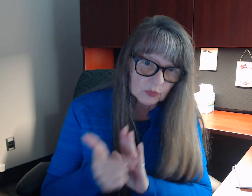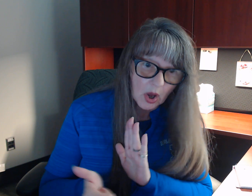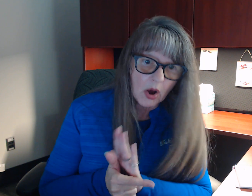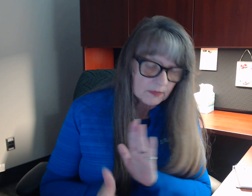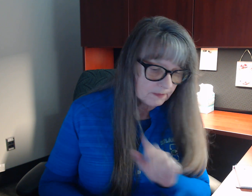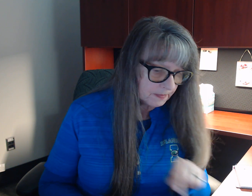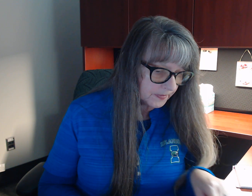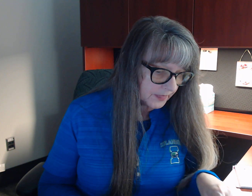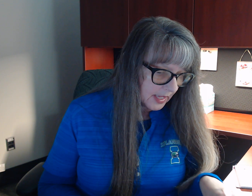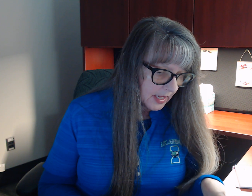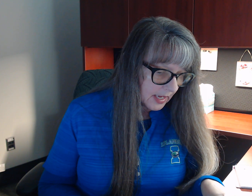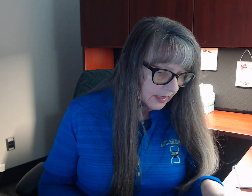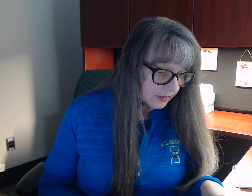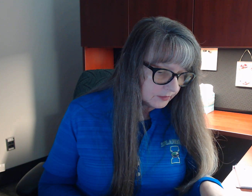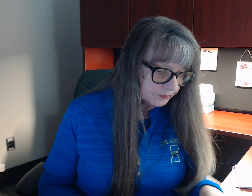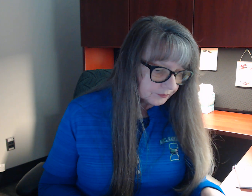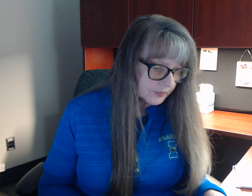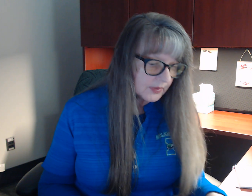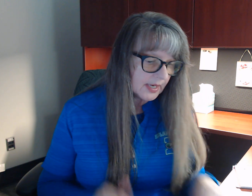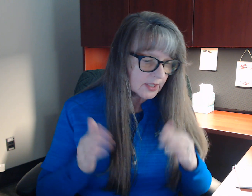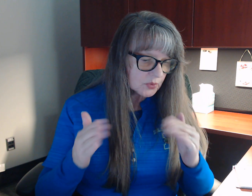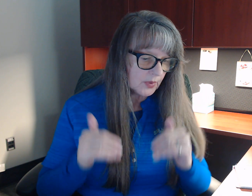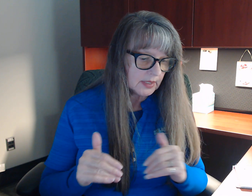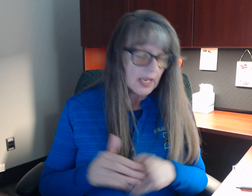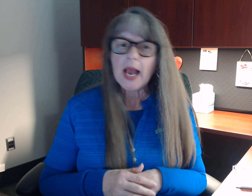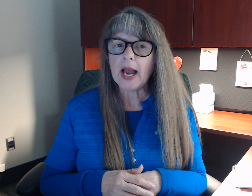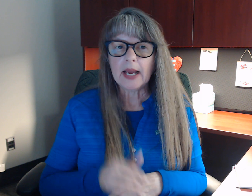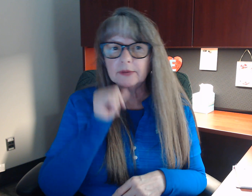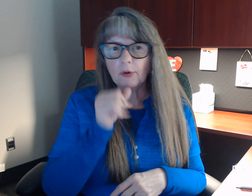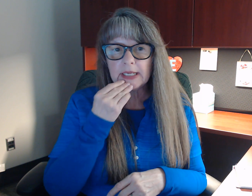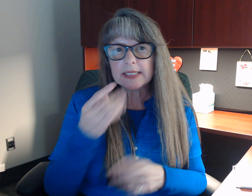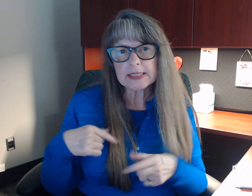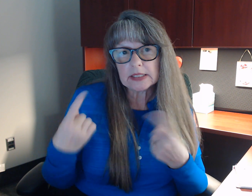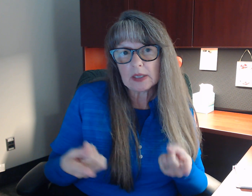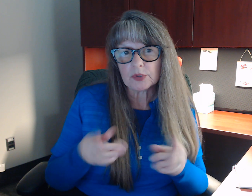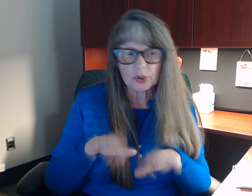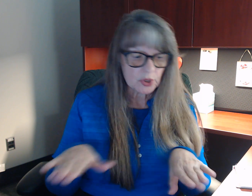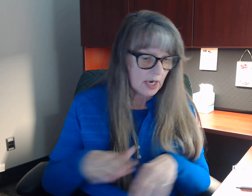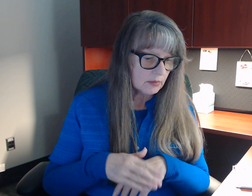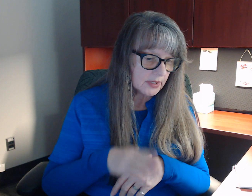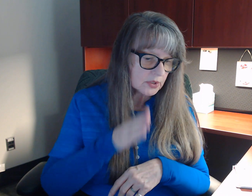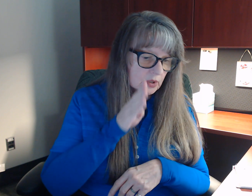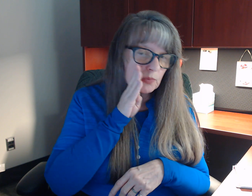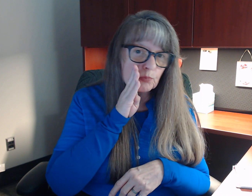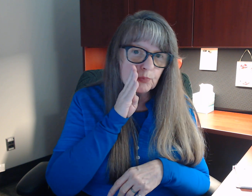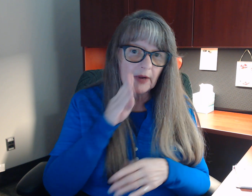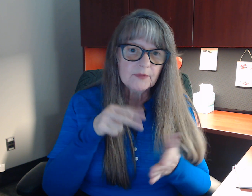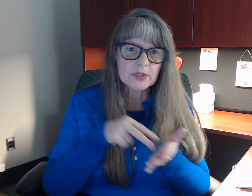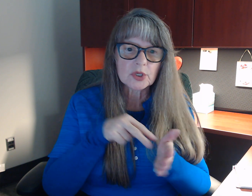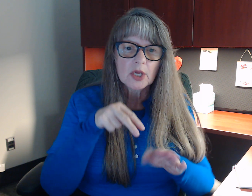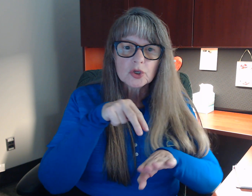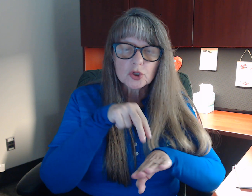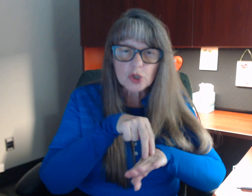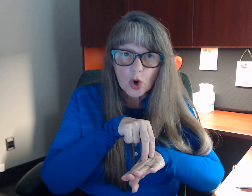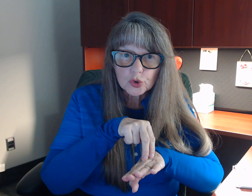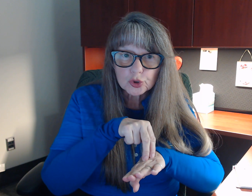law. The next one I don't eat since I was a child, but it's this breakfast